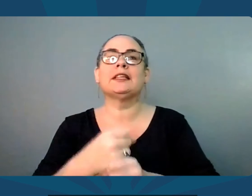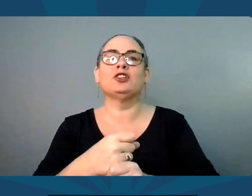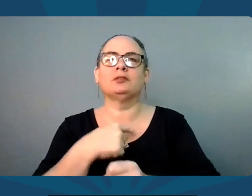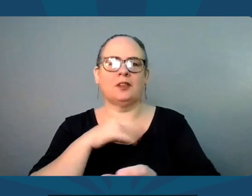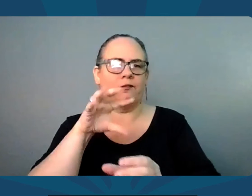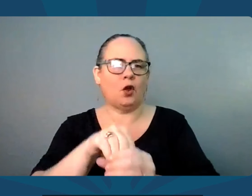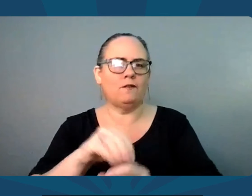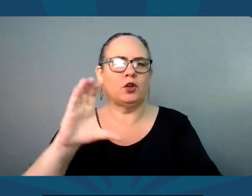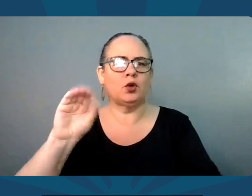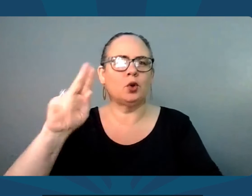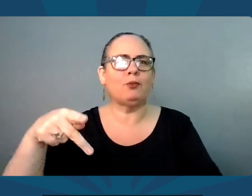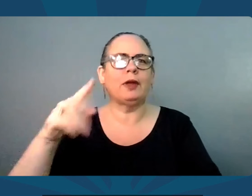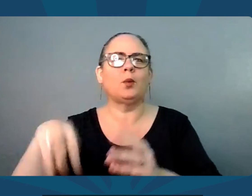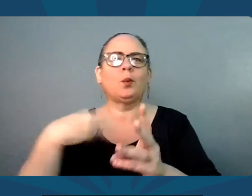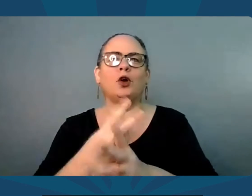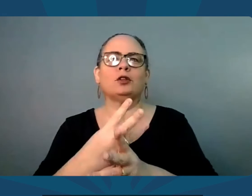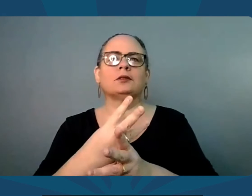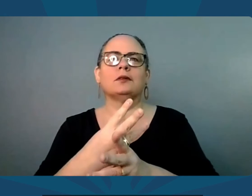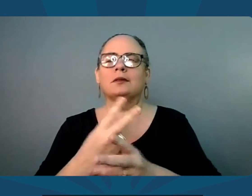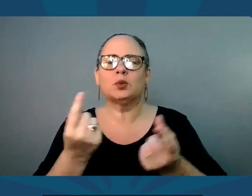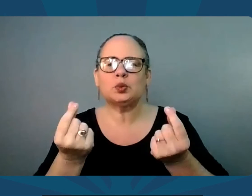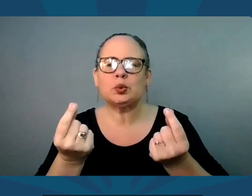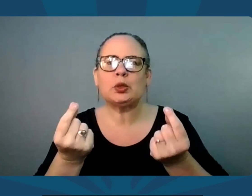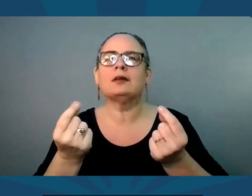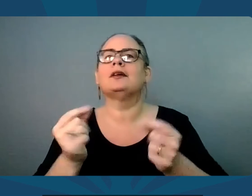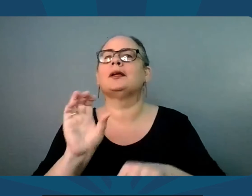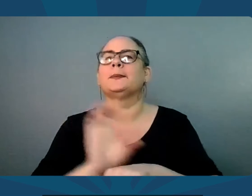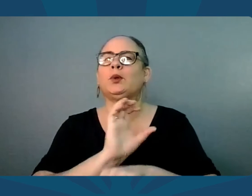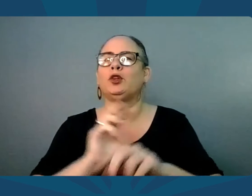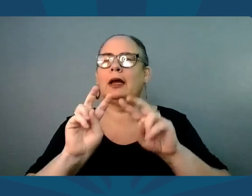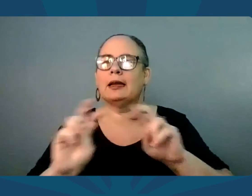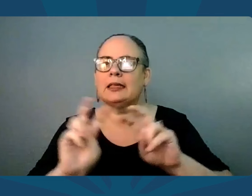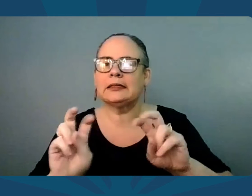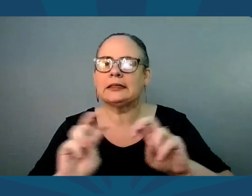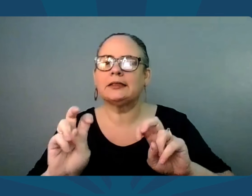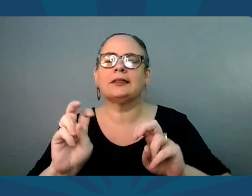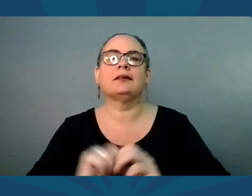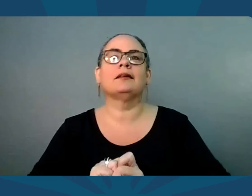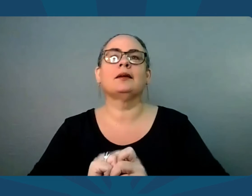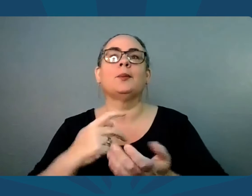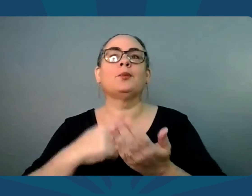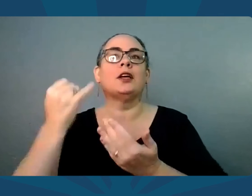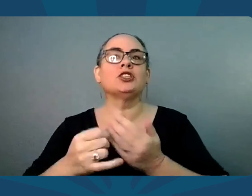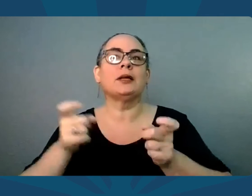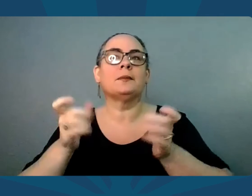since. In the past 40 years, I was involved in the corporate world as a computer analyst,